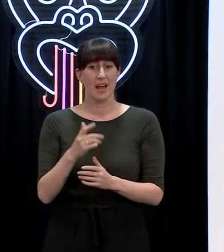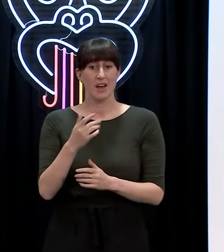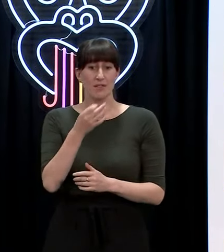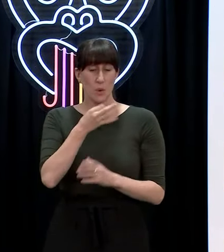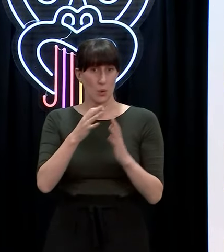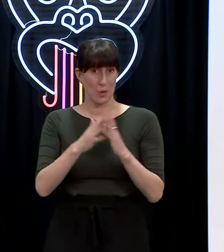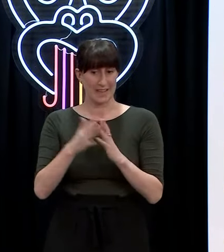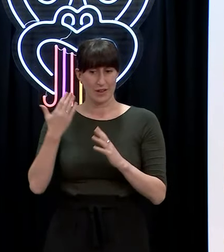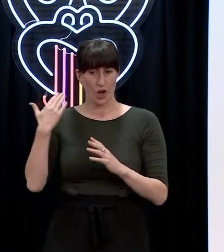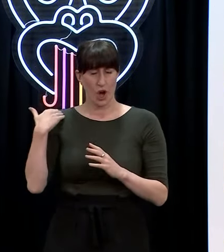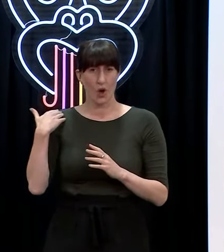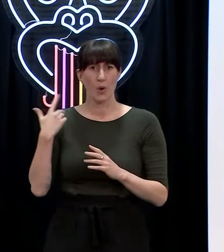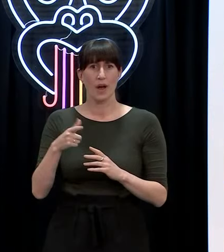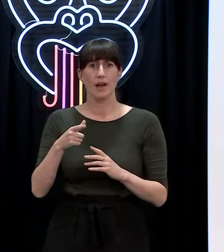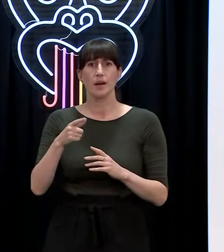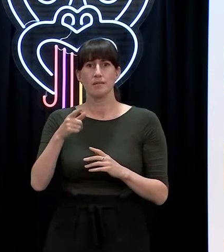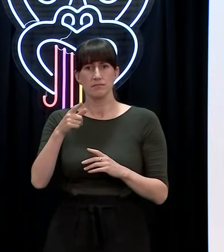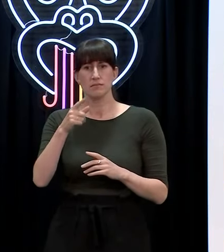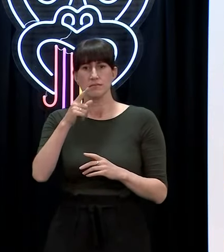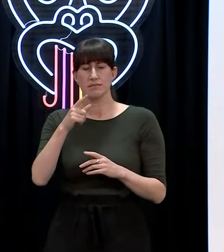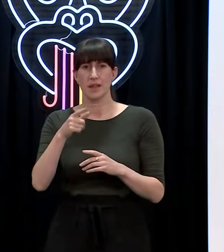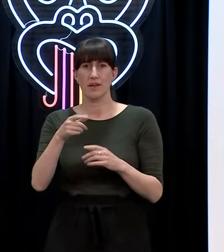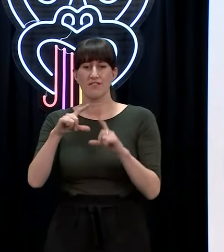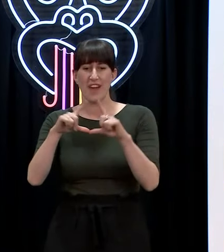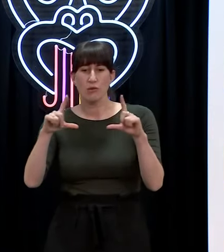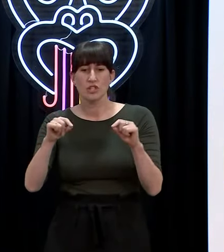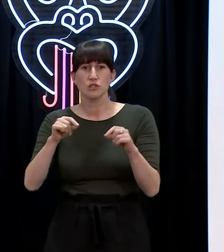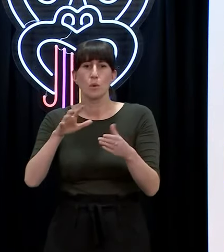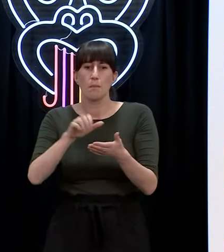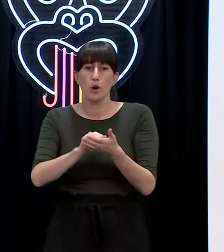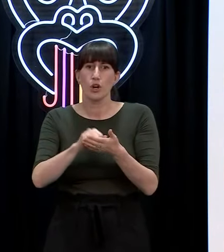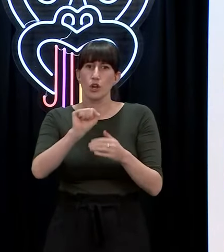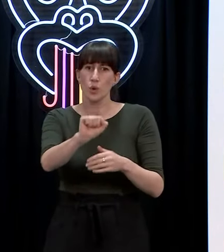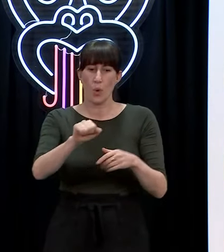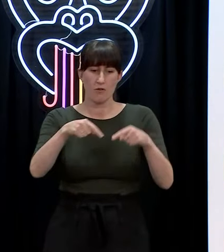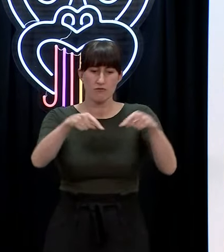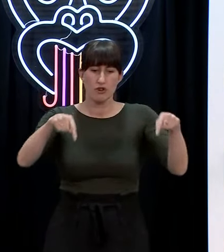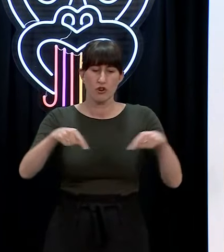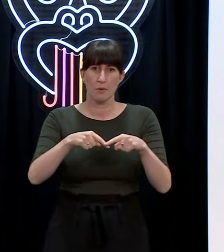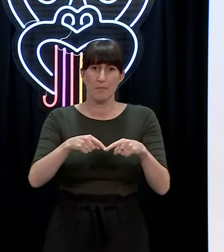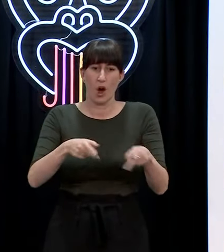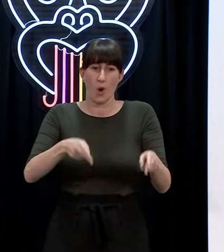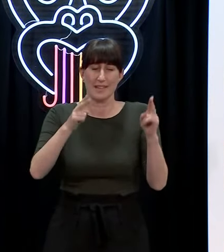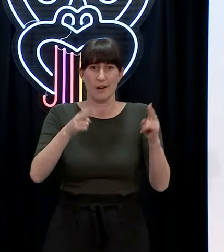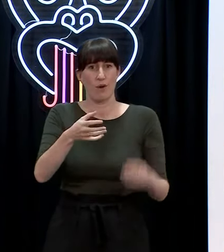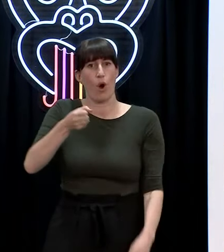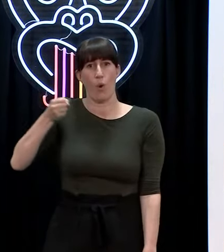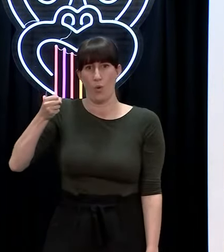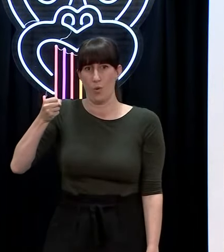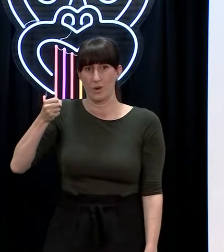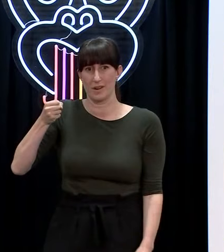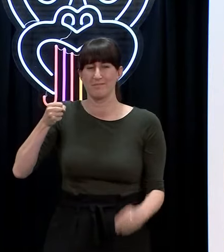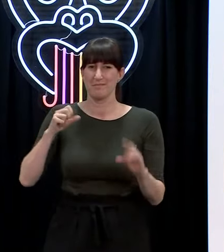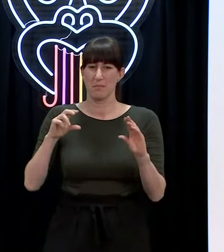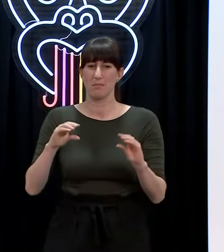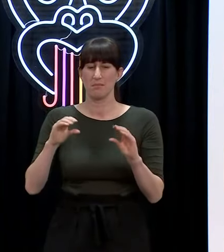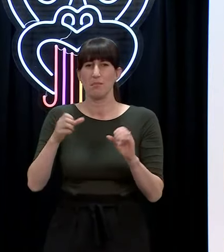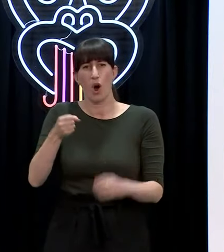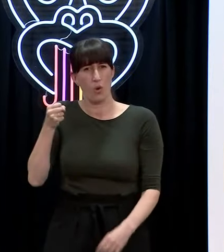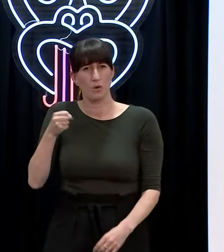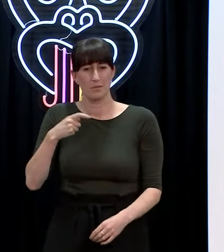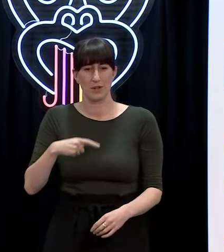of vouchers for managed isolation in light of the growing number of community cases we were needing to accommodate in our